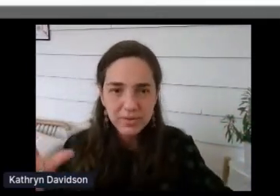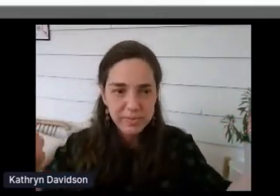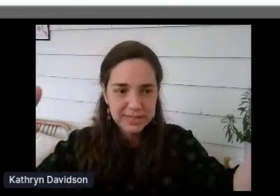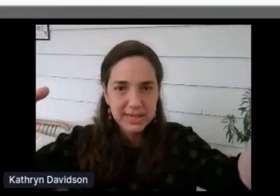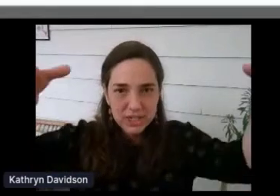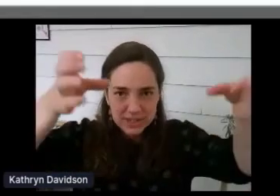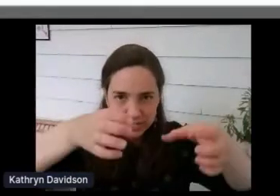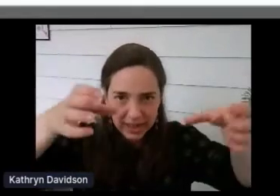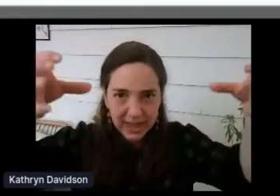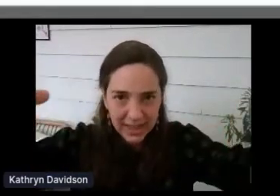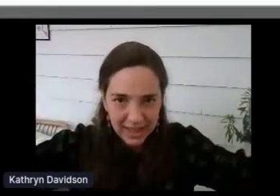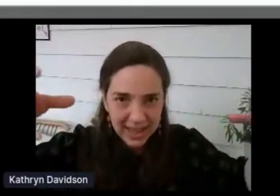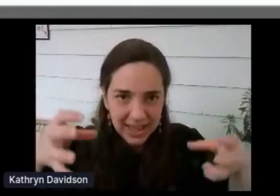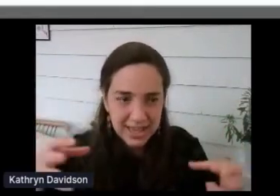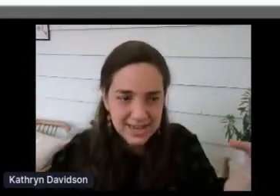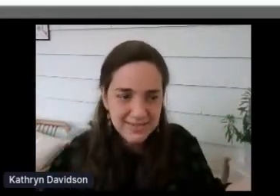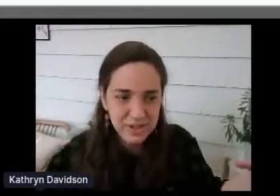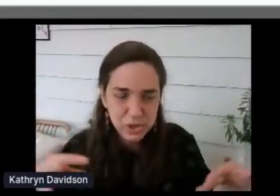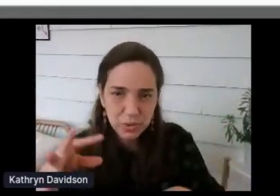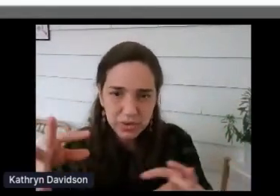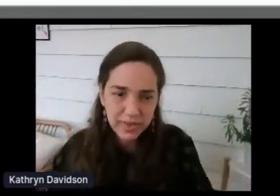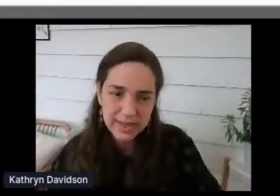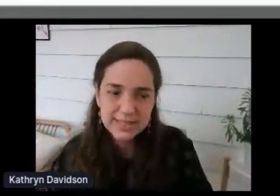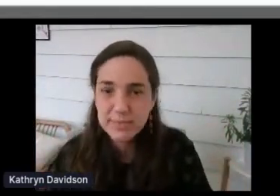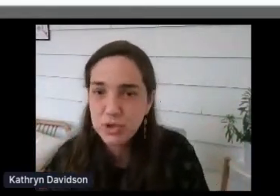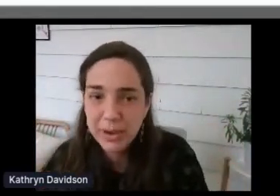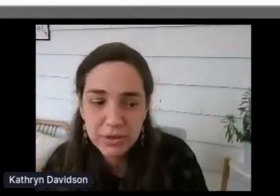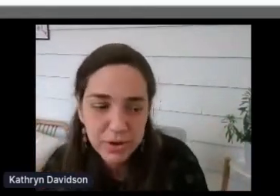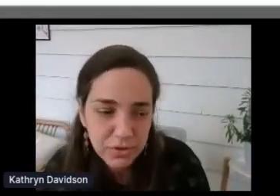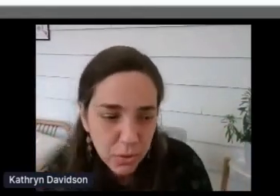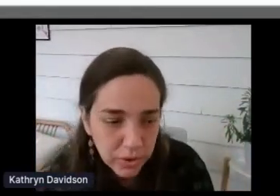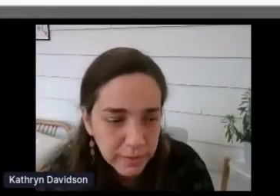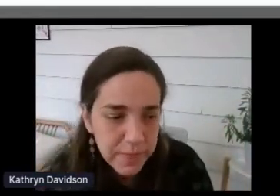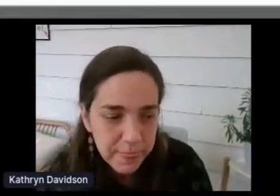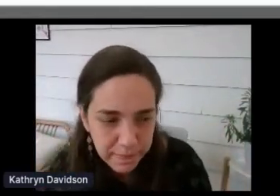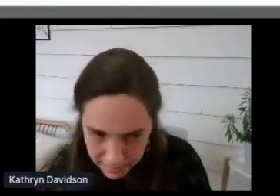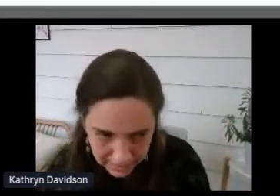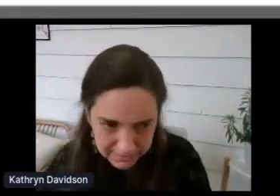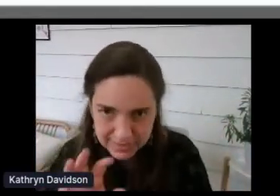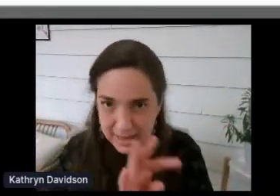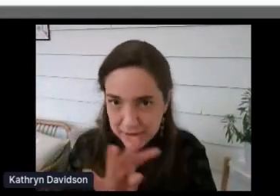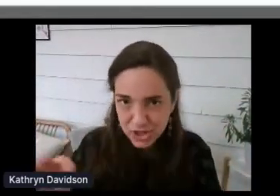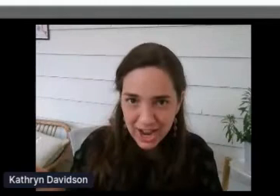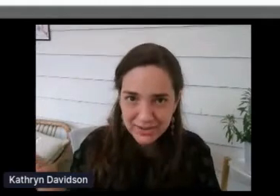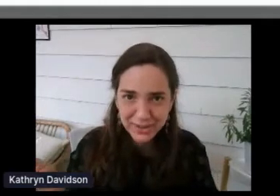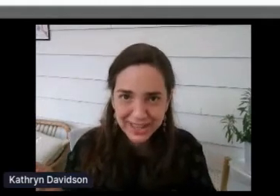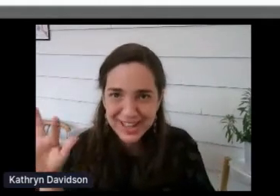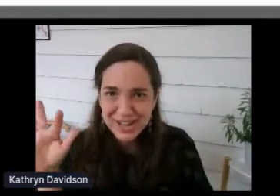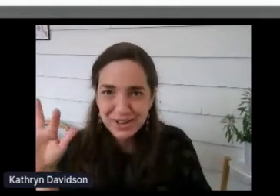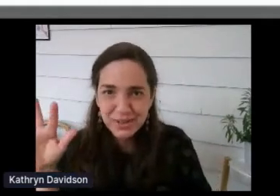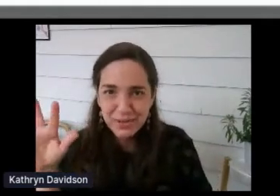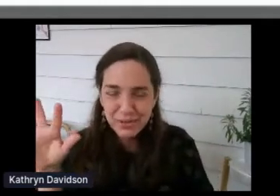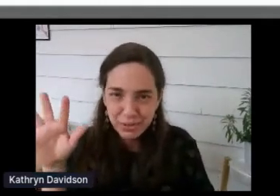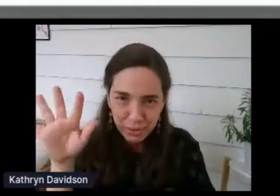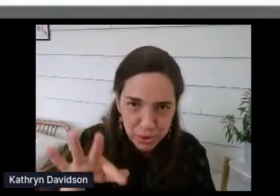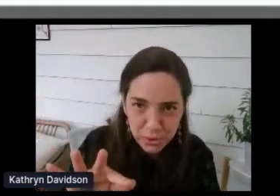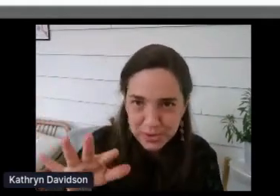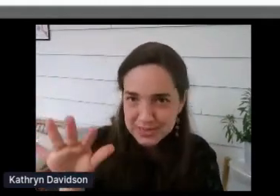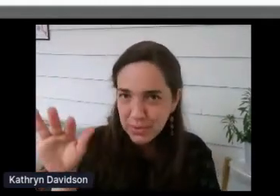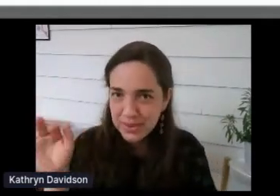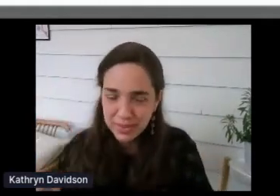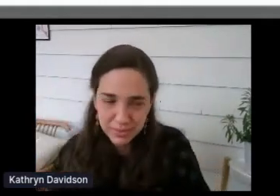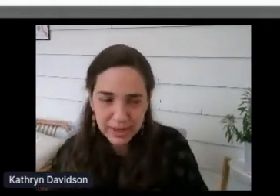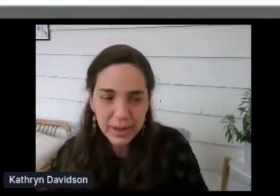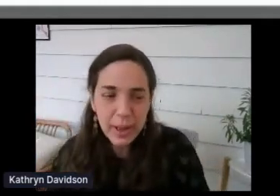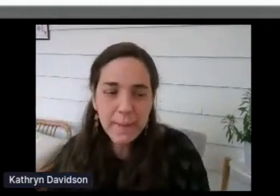can also have representations of like individual things up to about 3 or 4, keeping track of like 2